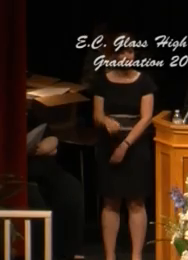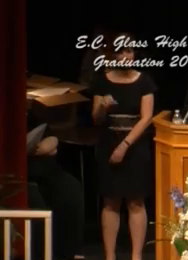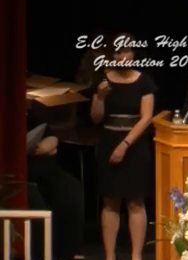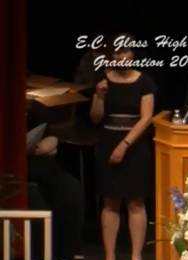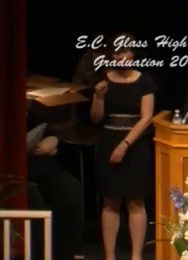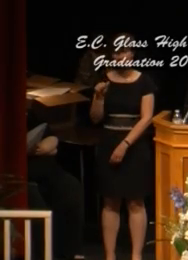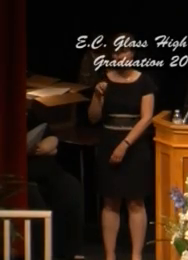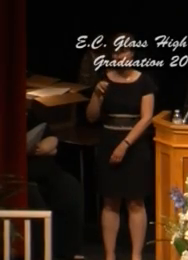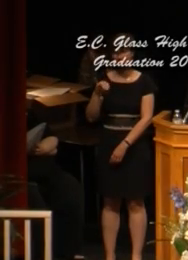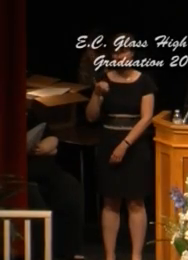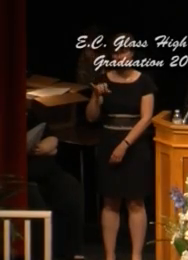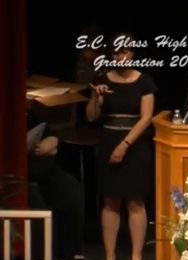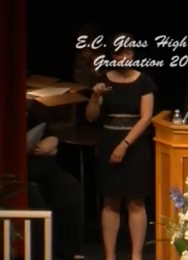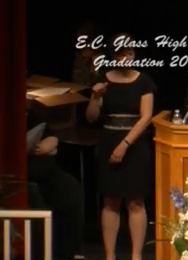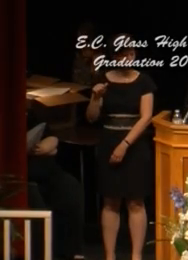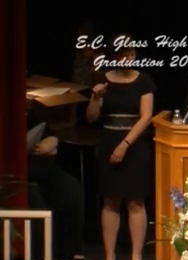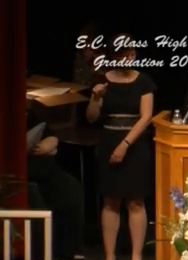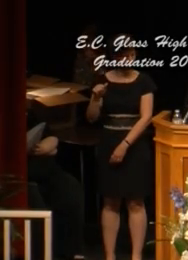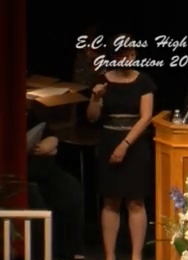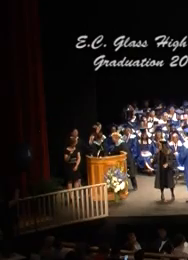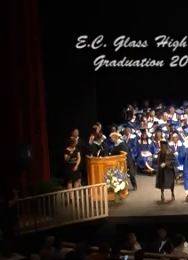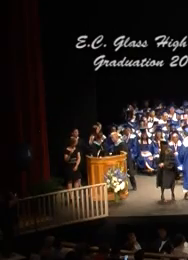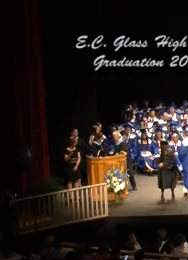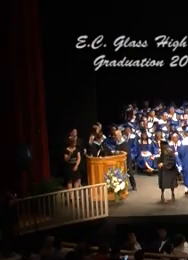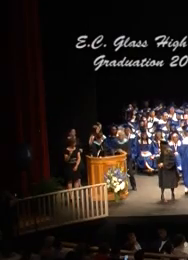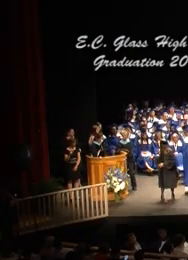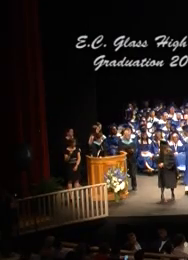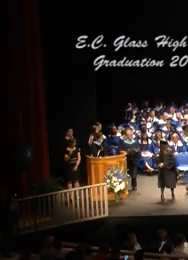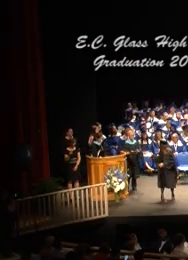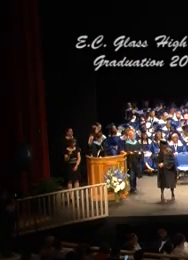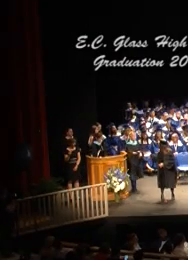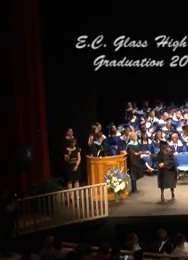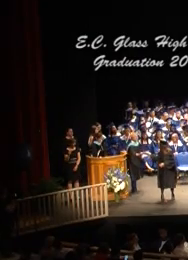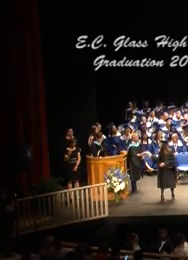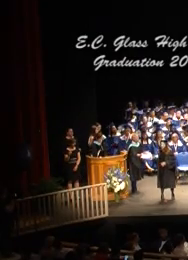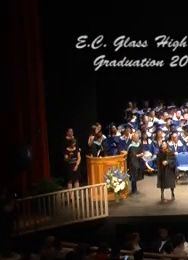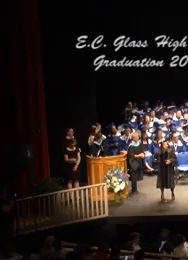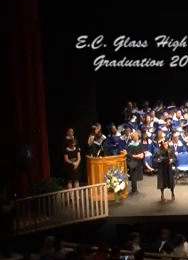Samaya Nicole Bateman.